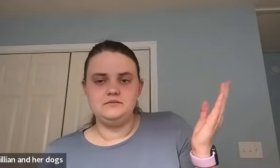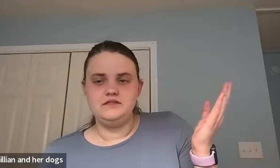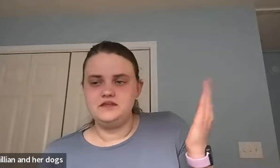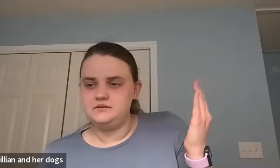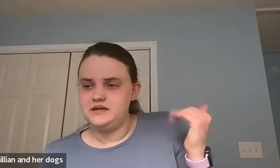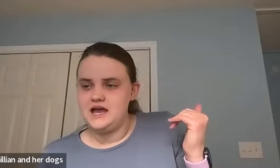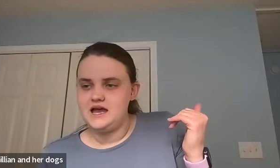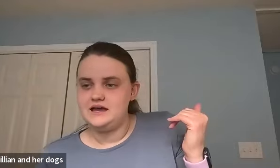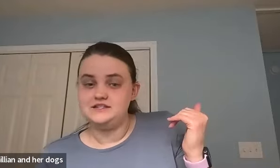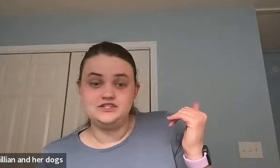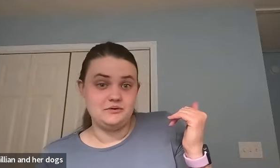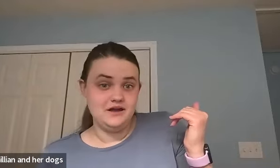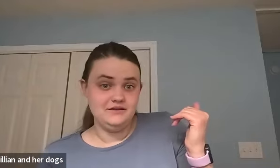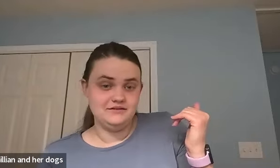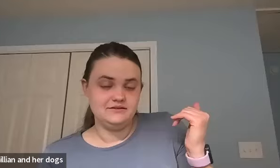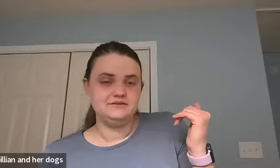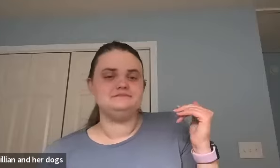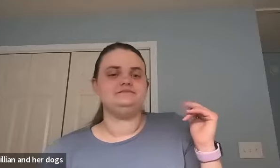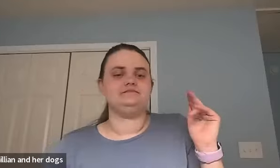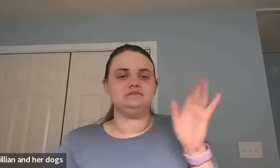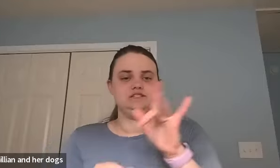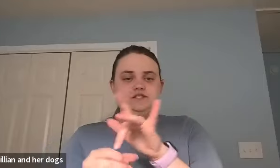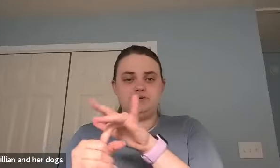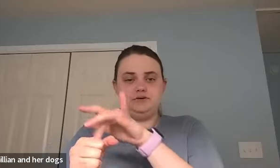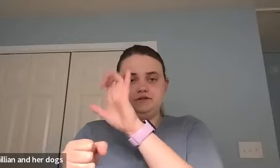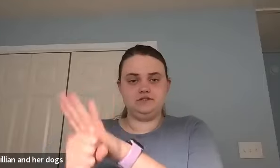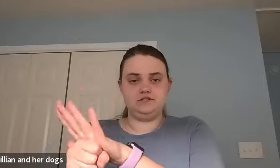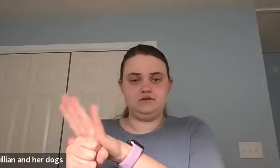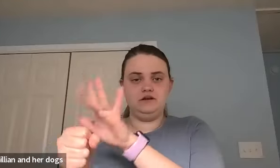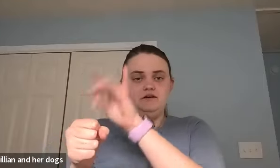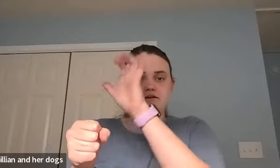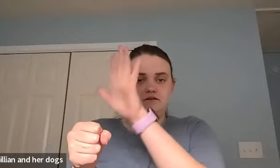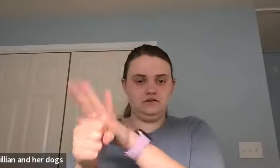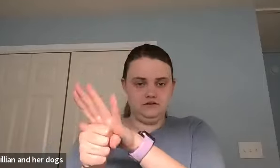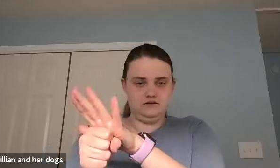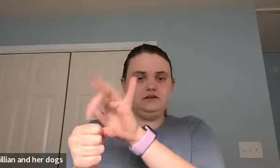And then we had soda. So soda.